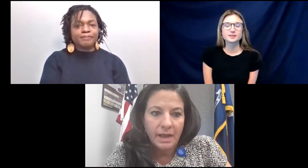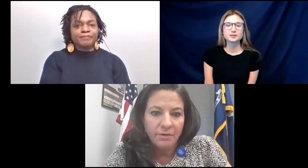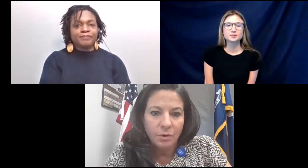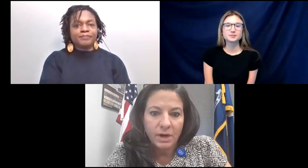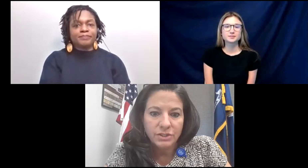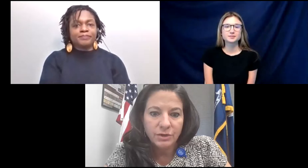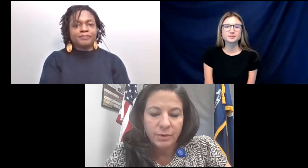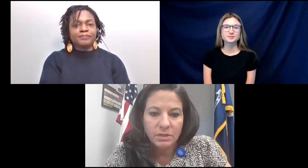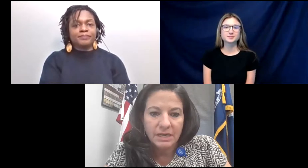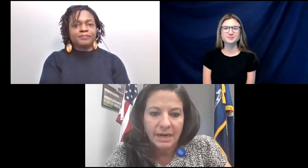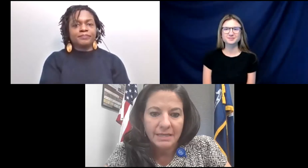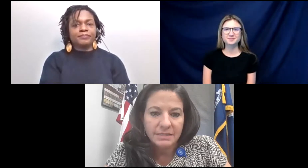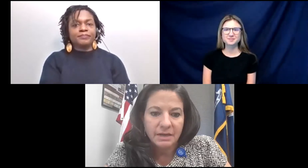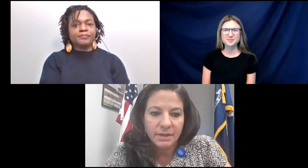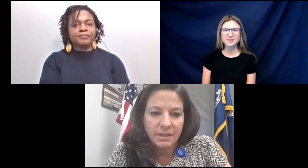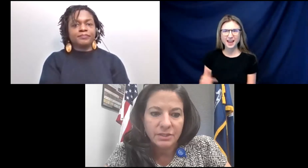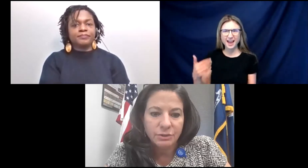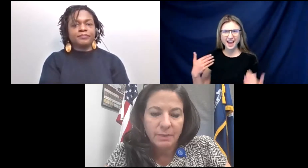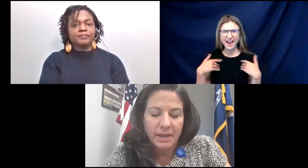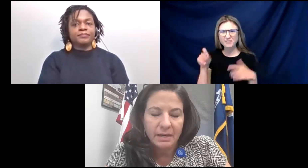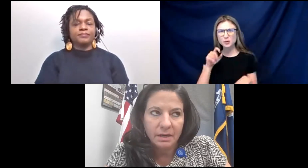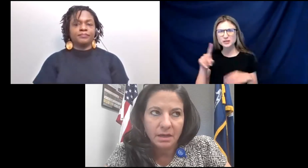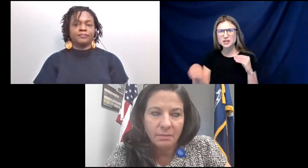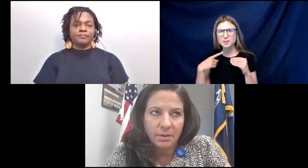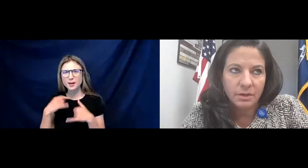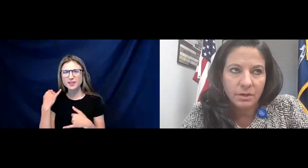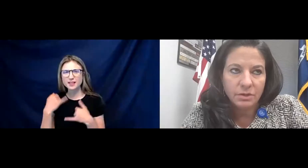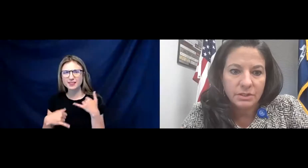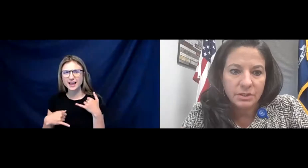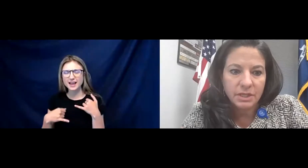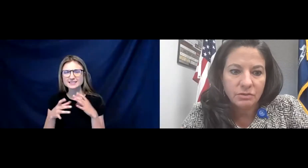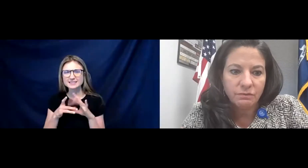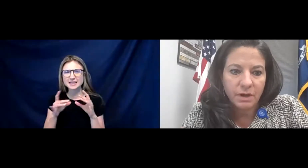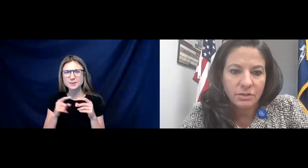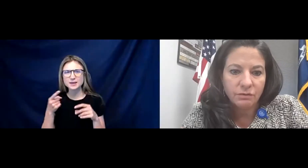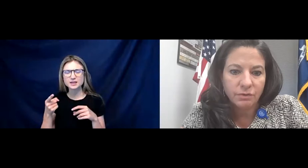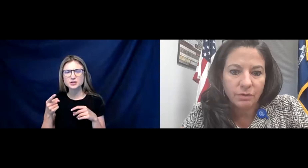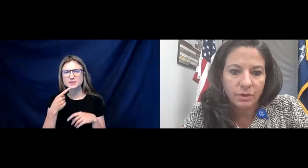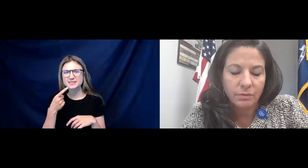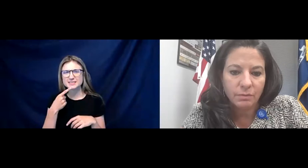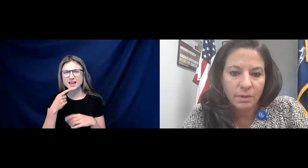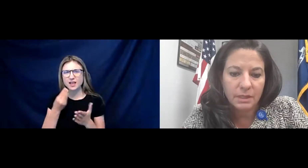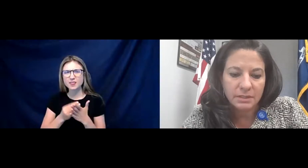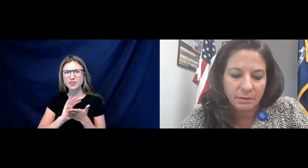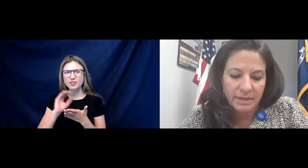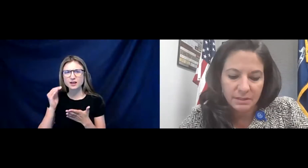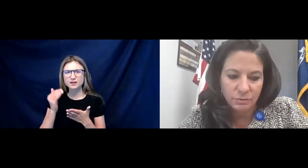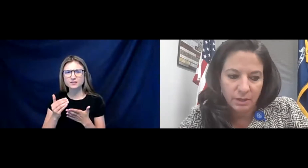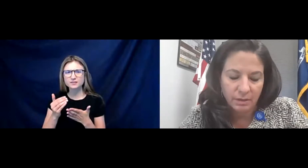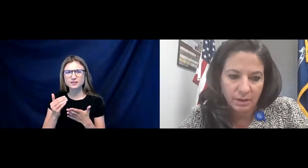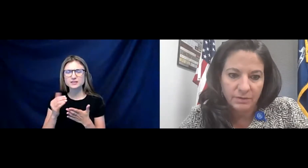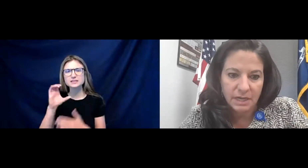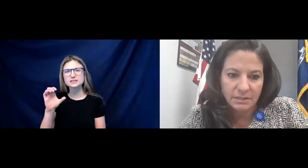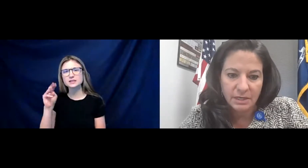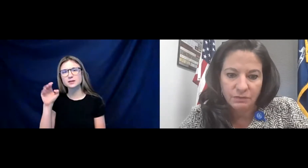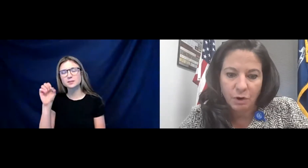Bernard, I have a question in regards to the last statement that you made. Okay. You said those funds are for, that CMS is